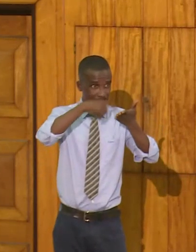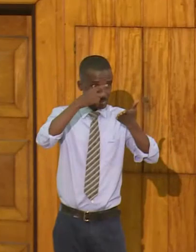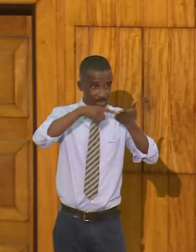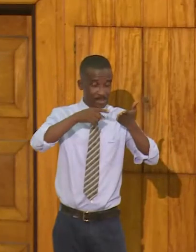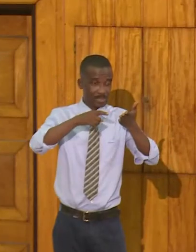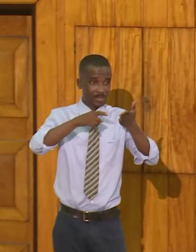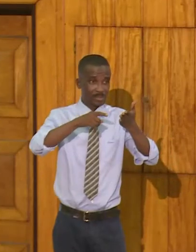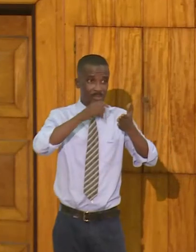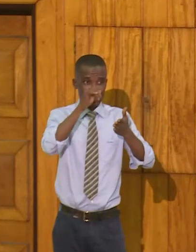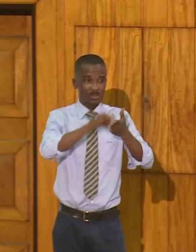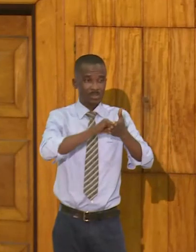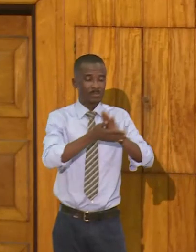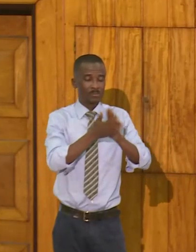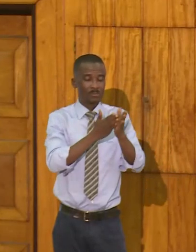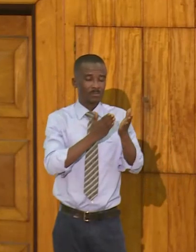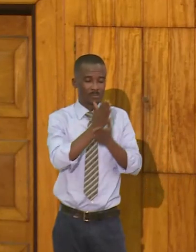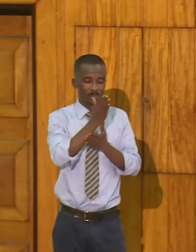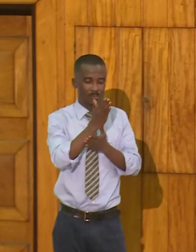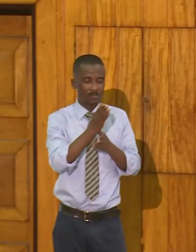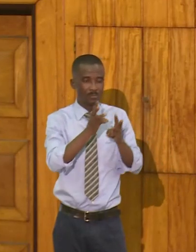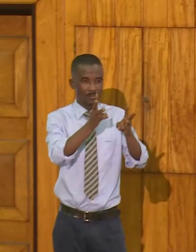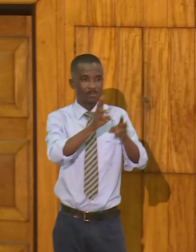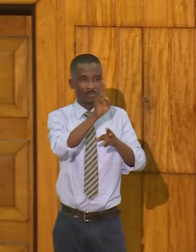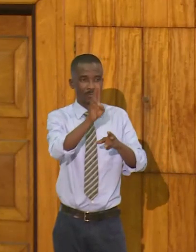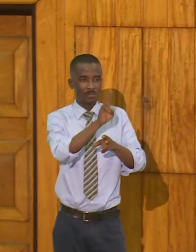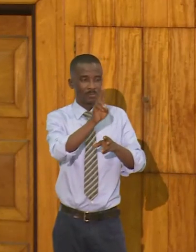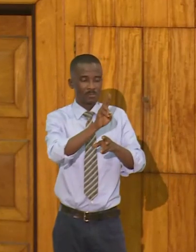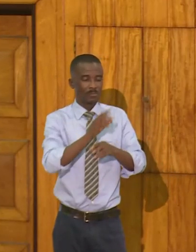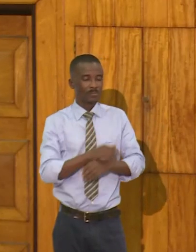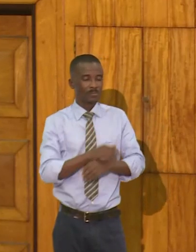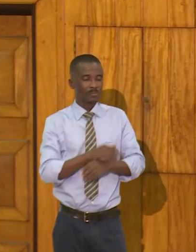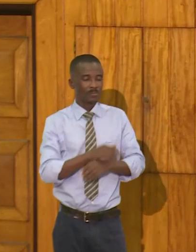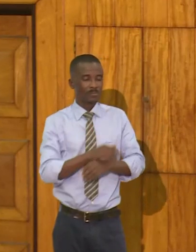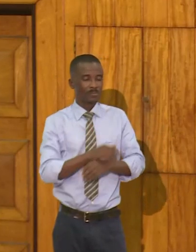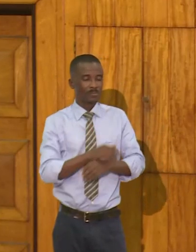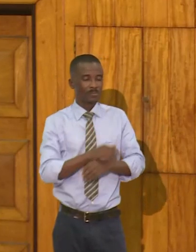not happen. So that is taken care of.